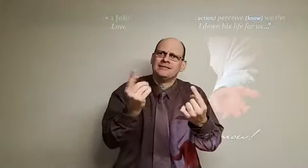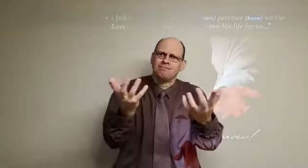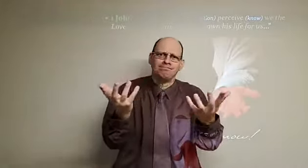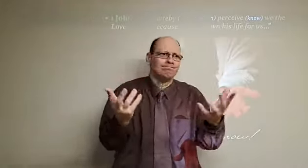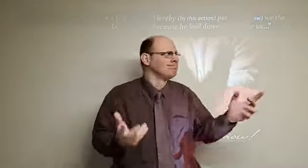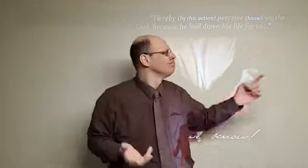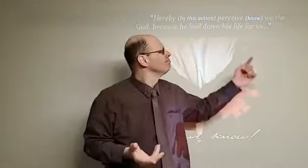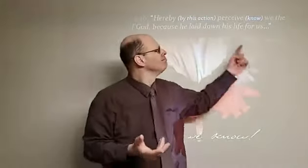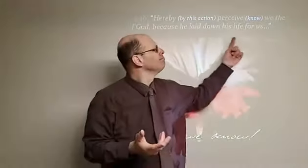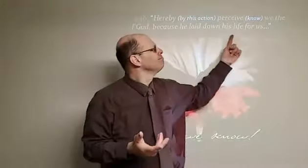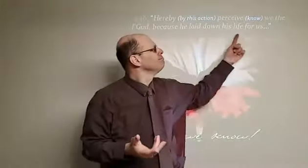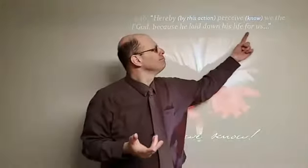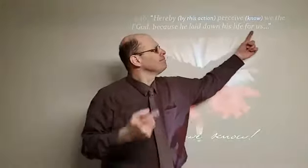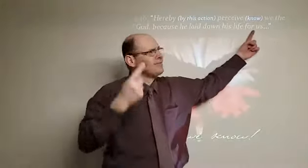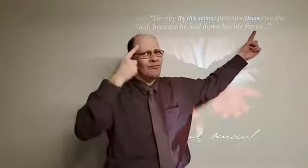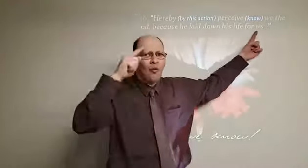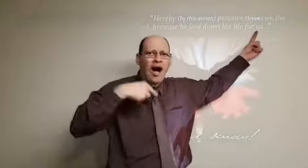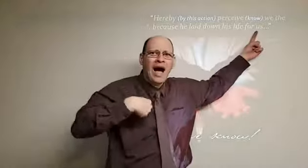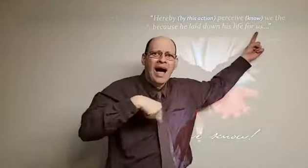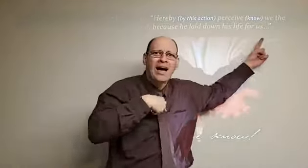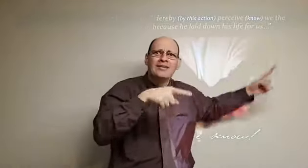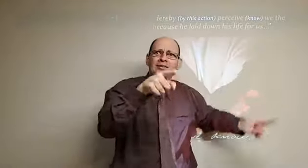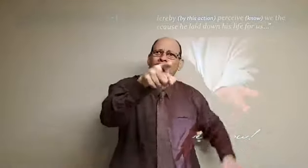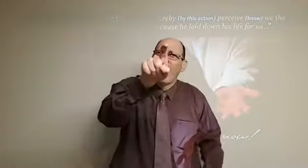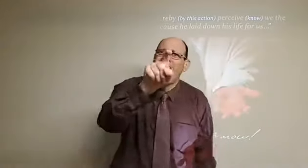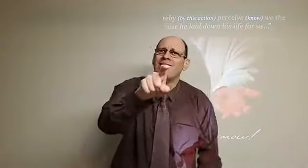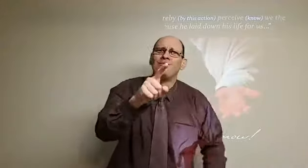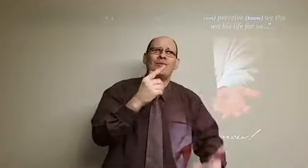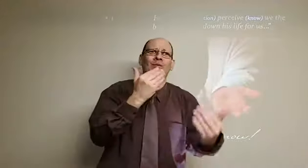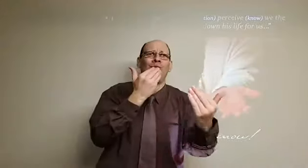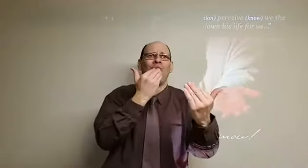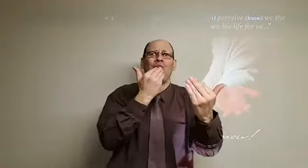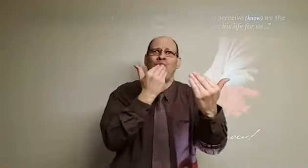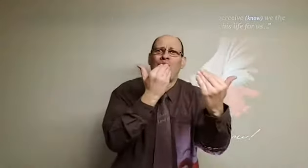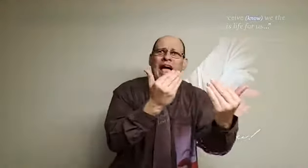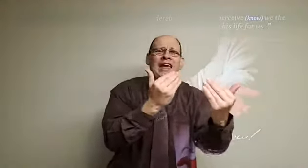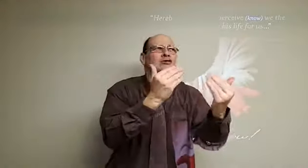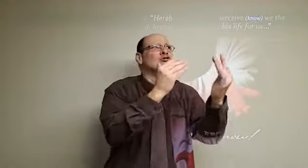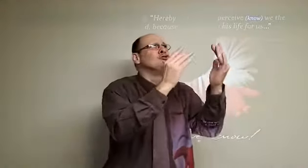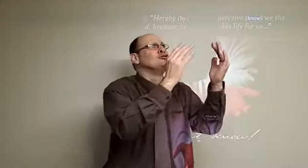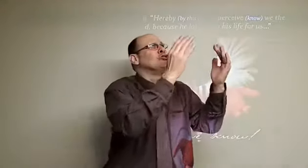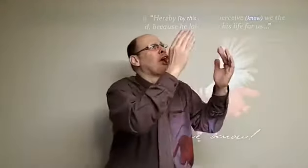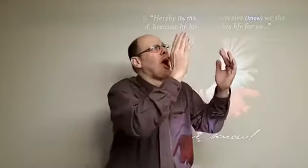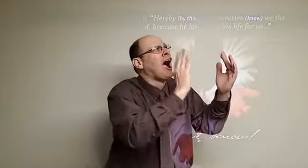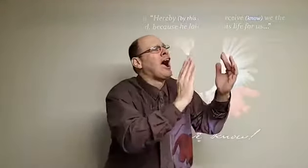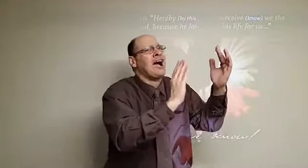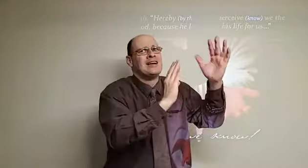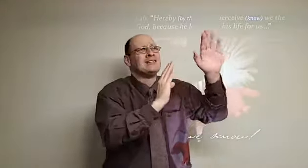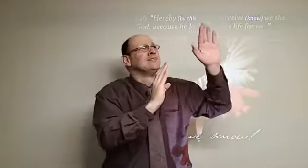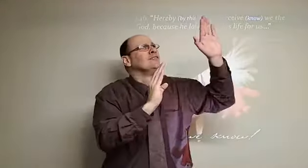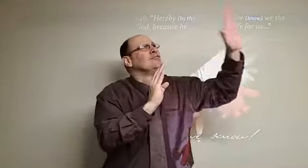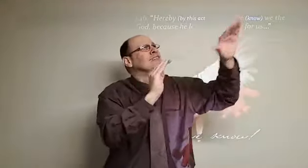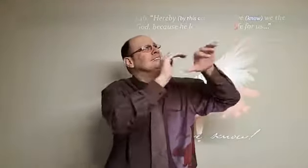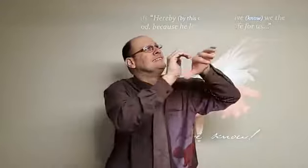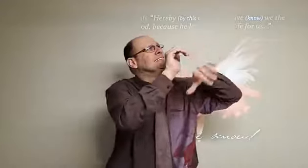for wiping away your sins for saving you we thank you Jesus thank